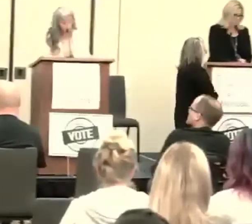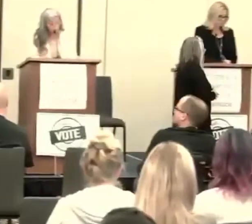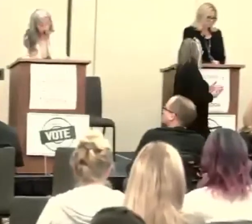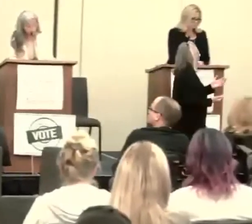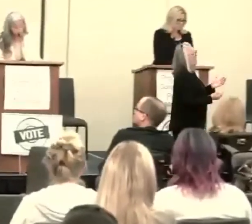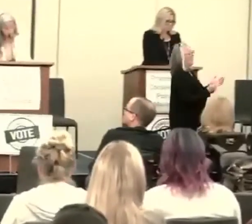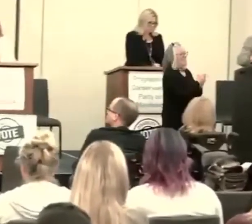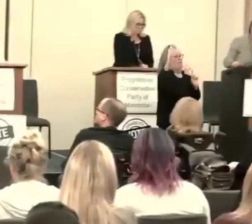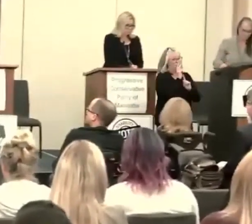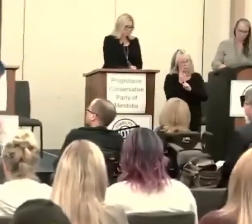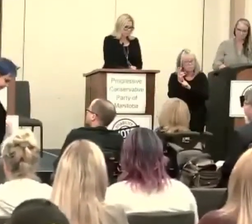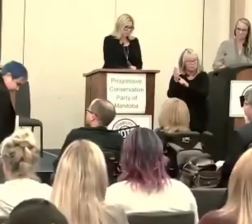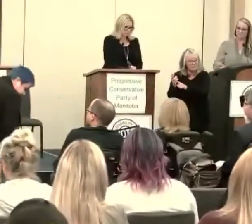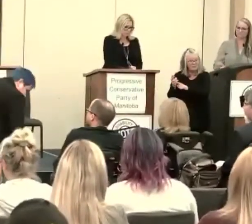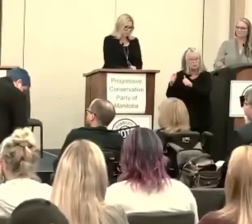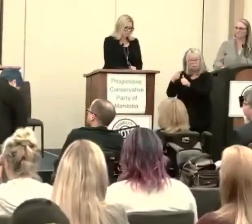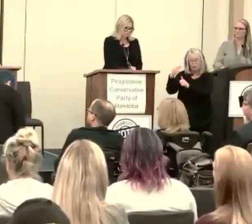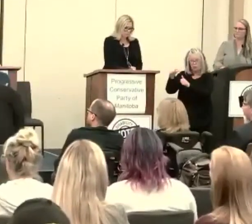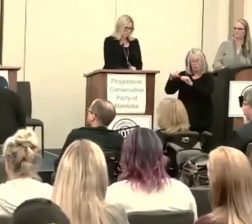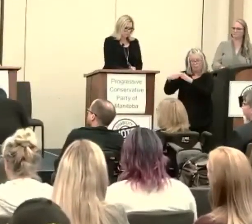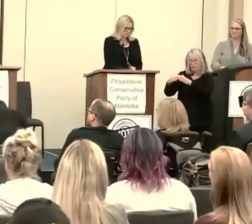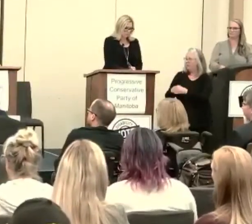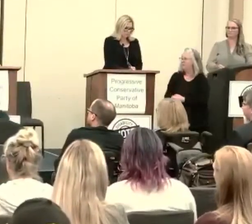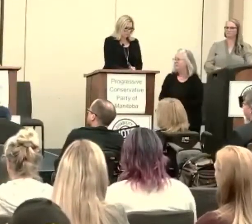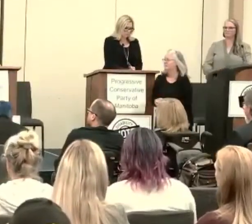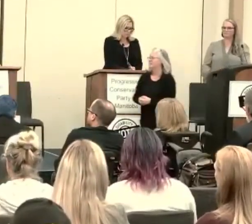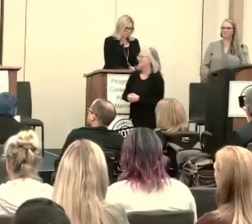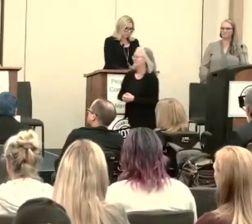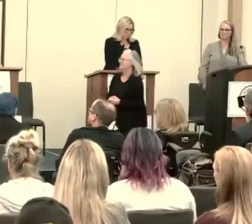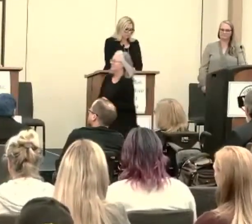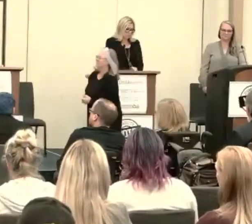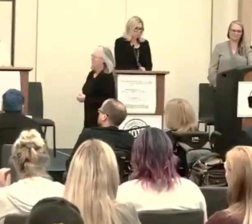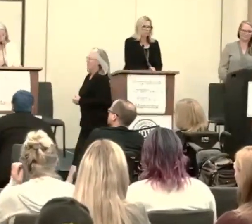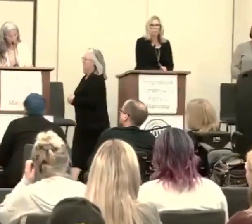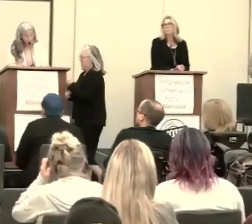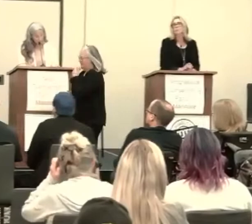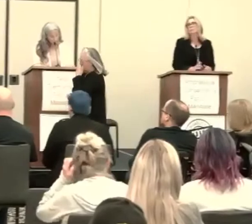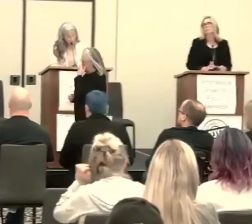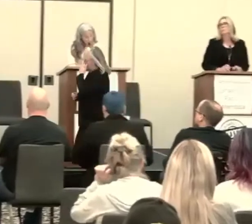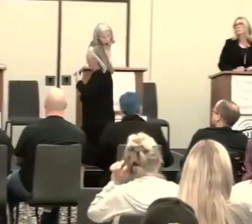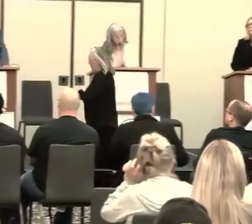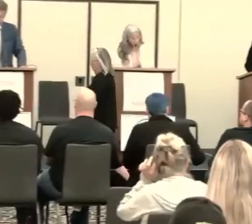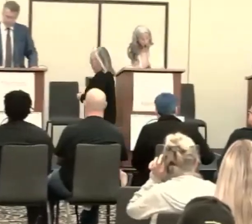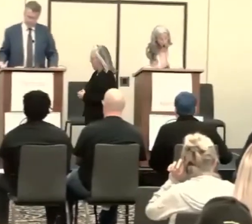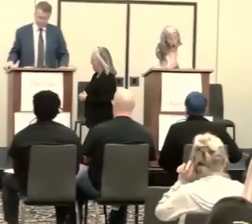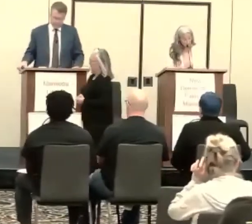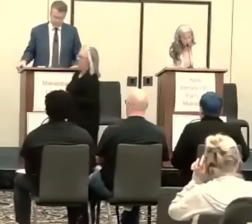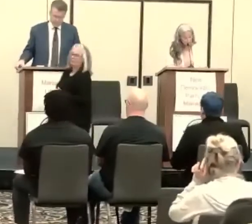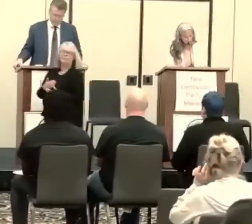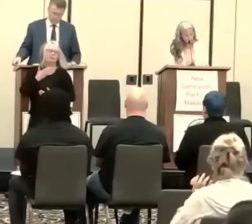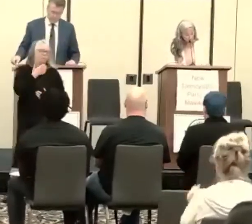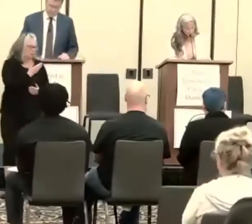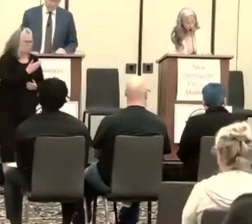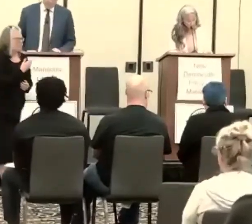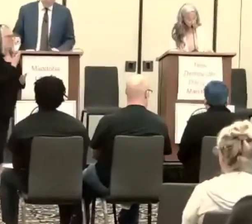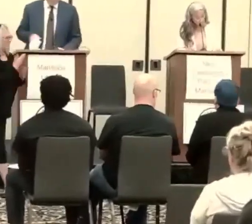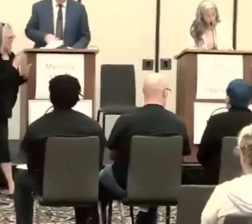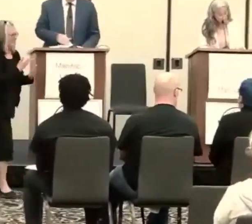Gibson. Miigwech, merci. Green MLAs in Manitoba will ensure that we have